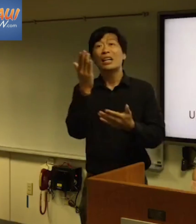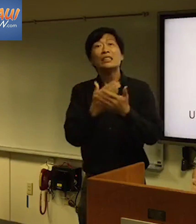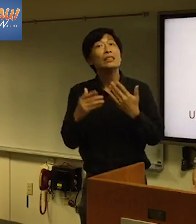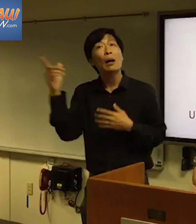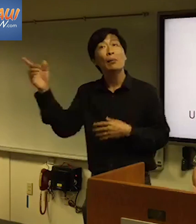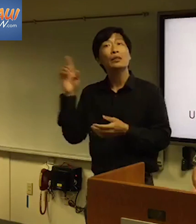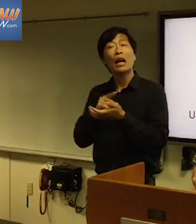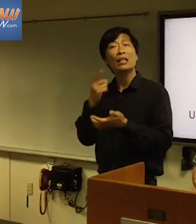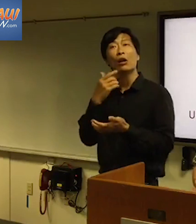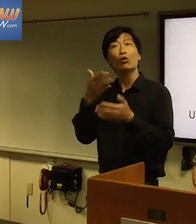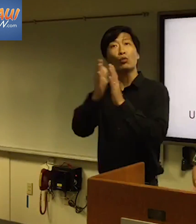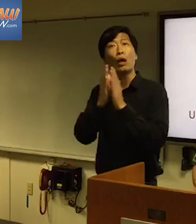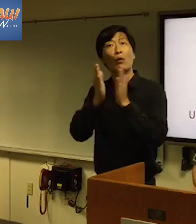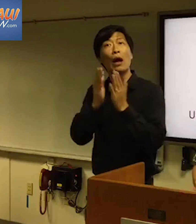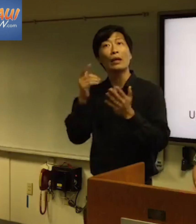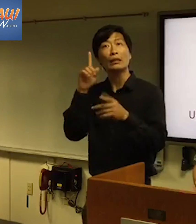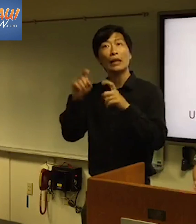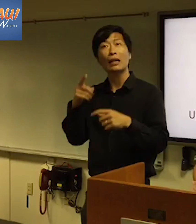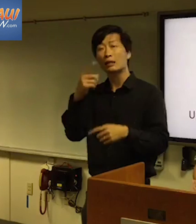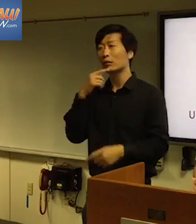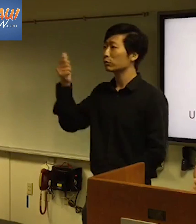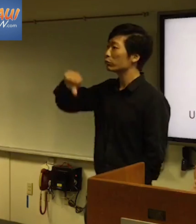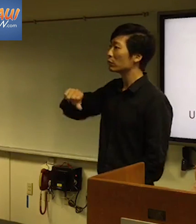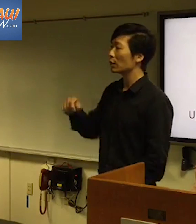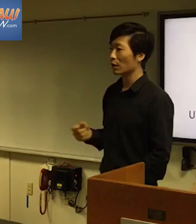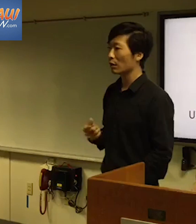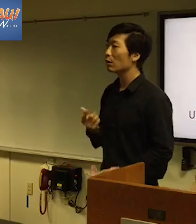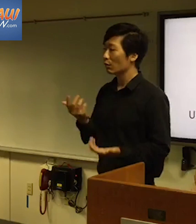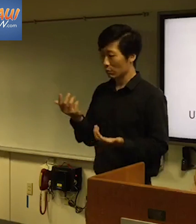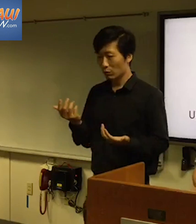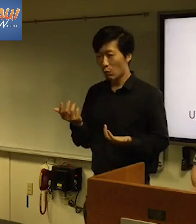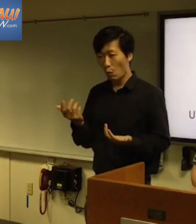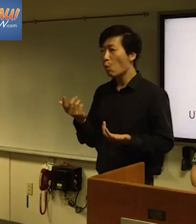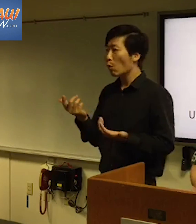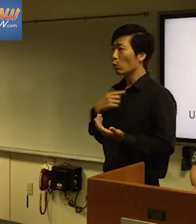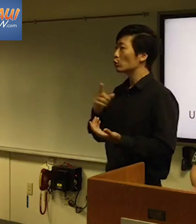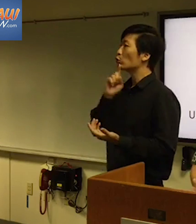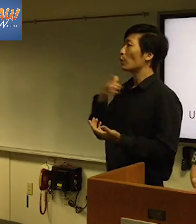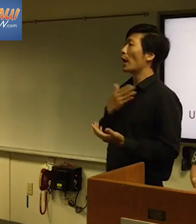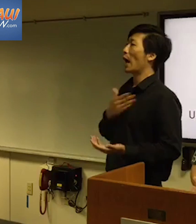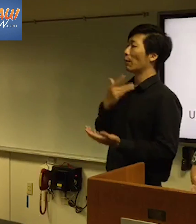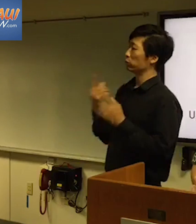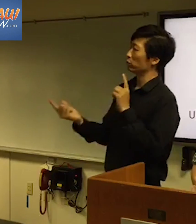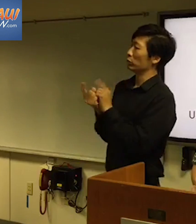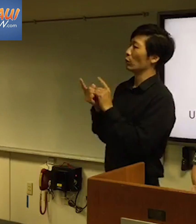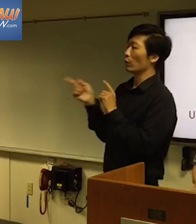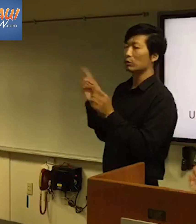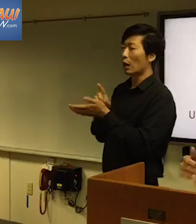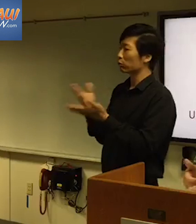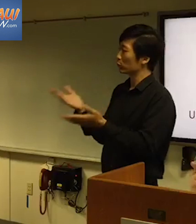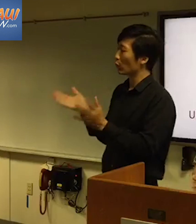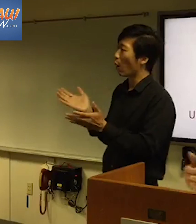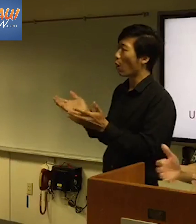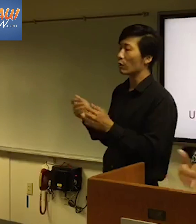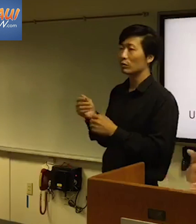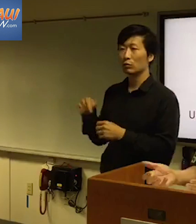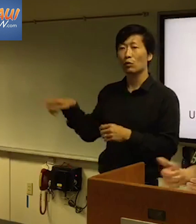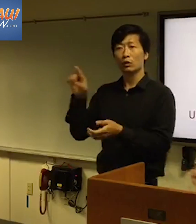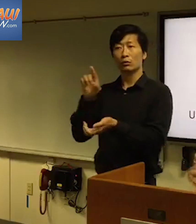for coronavirus? Because I understand that most practices don't actually test for flu if you have those symptoms of